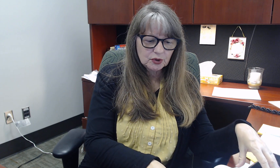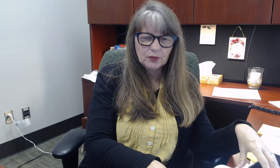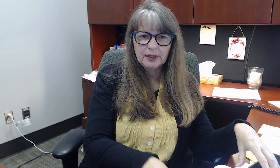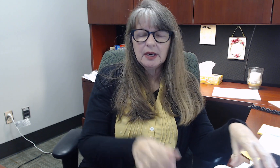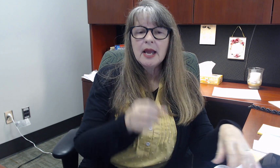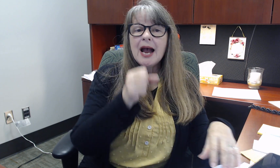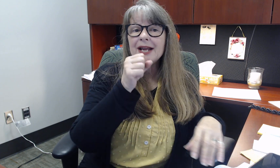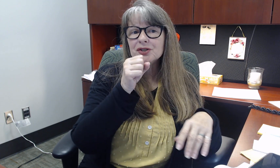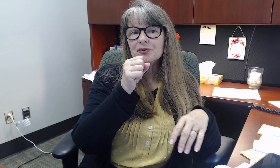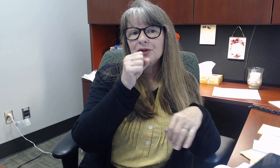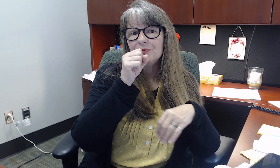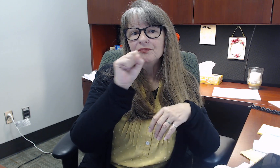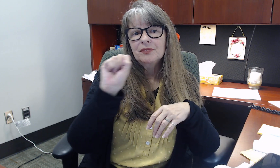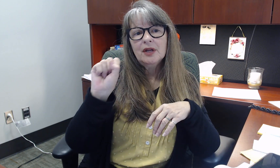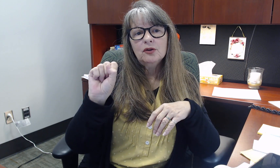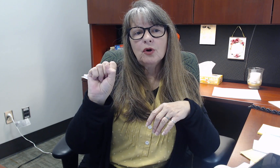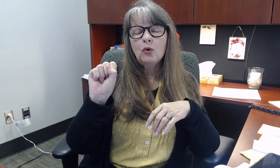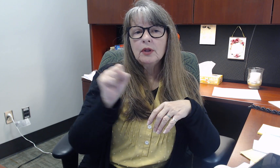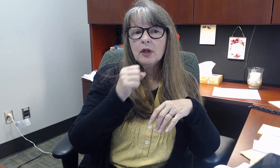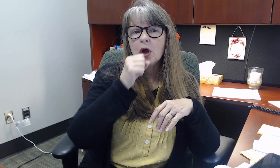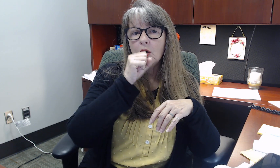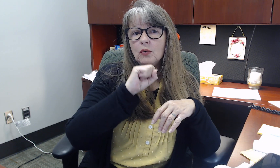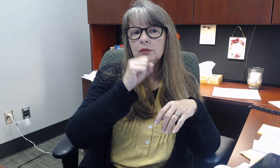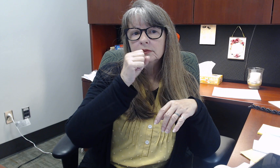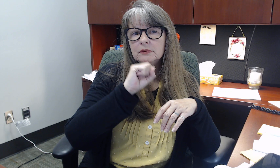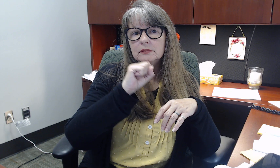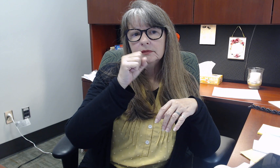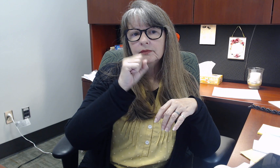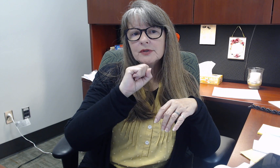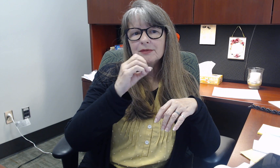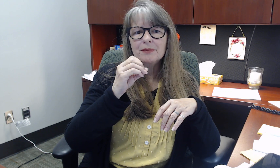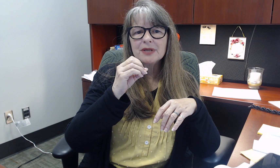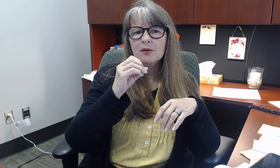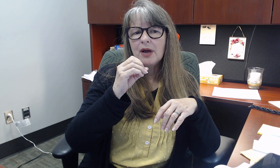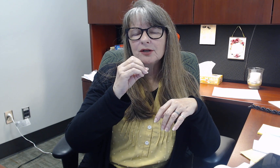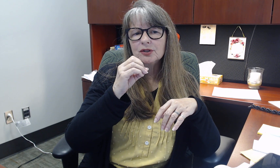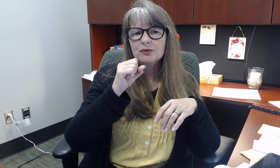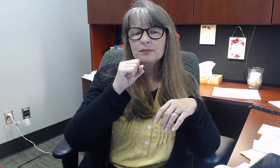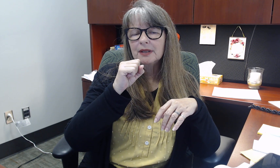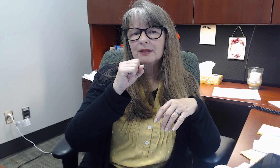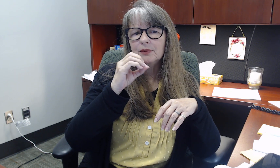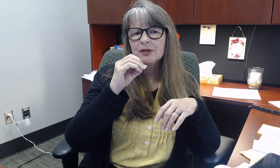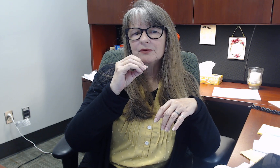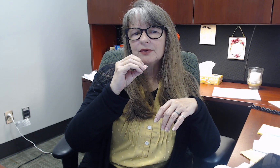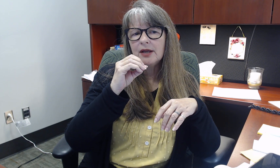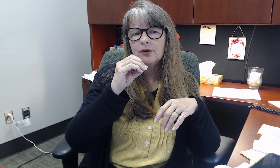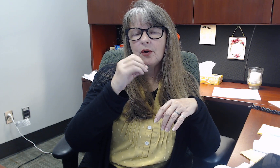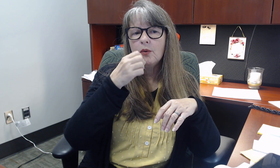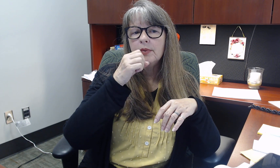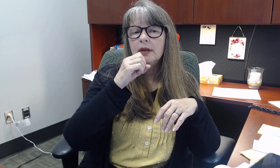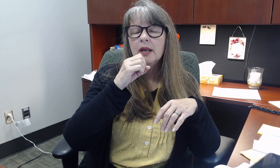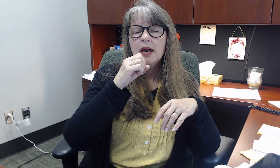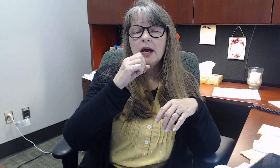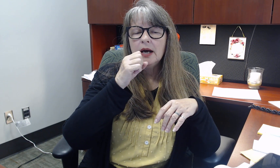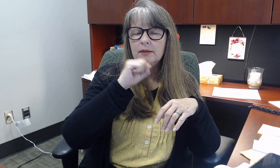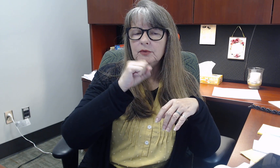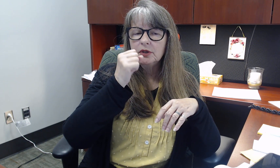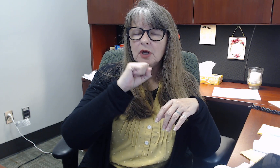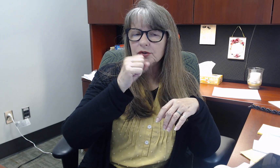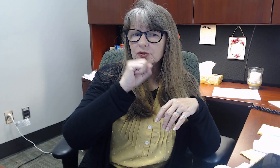doing. Ice cream, you're holding the cone. Sometimes I will actually do it like with a flattened O, but you can also do it with